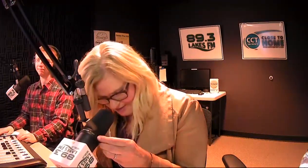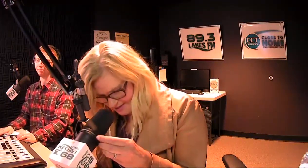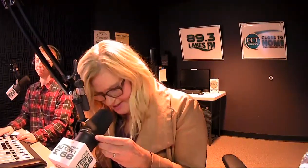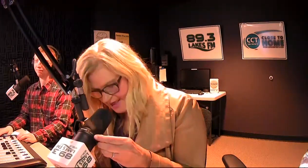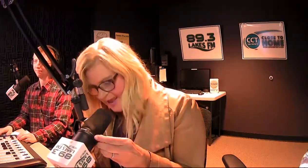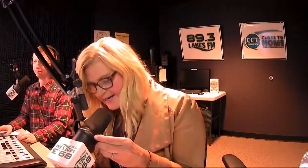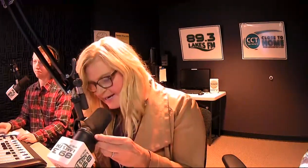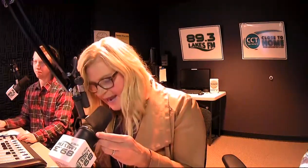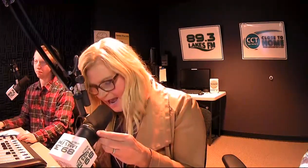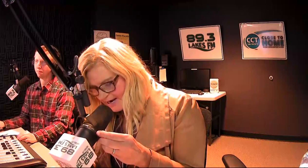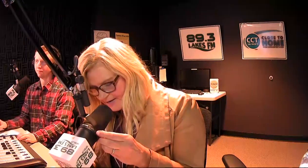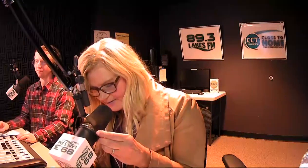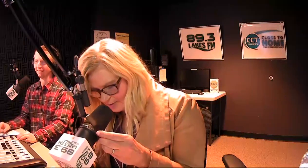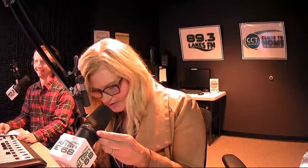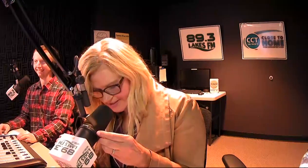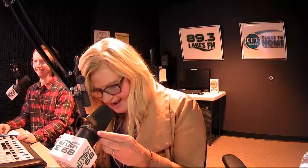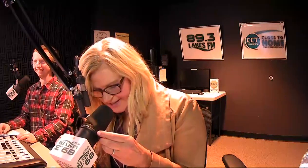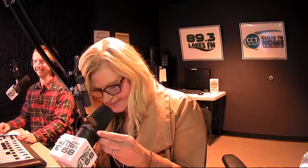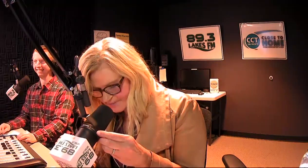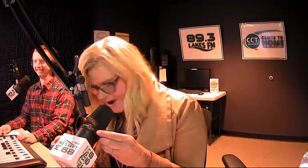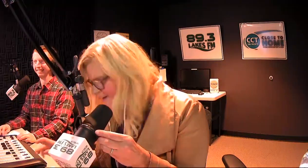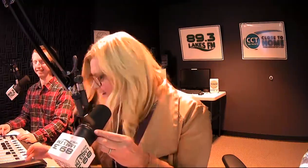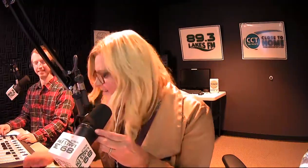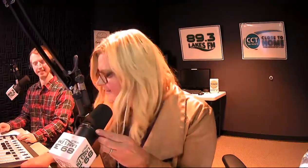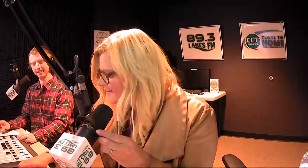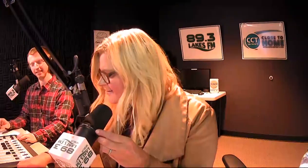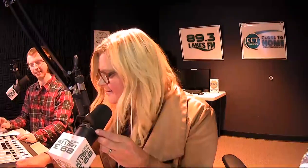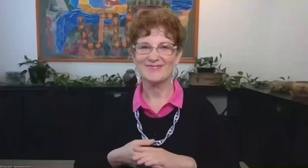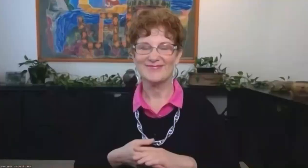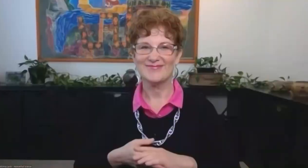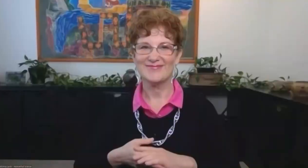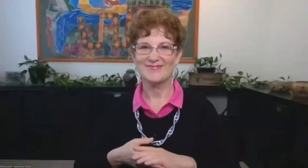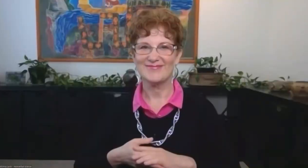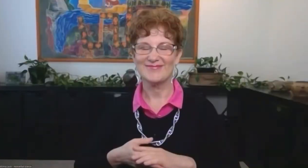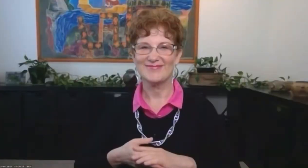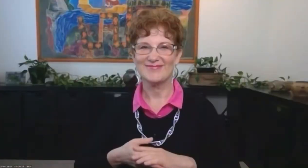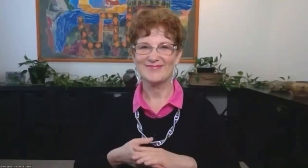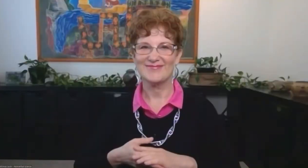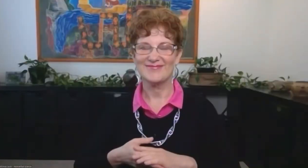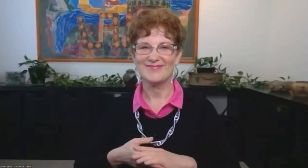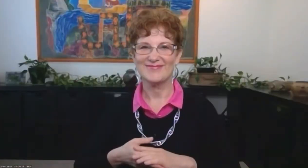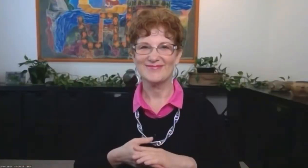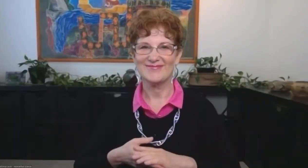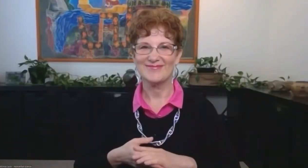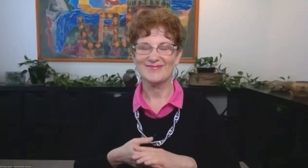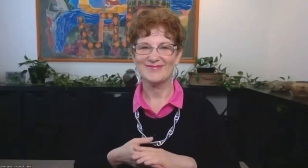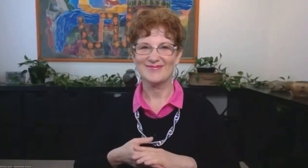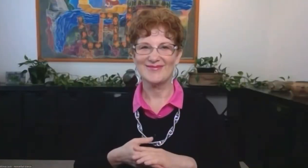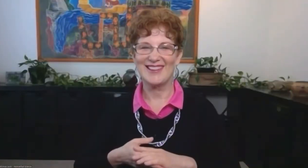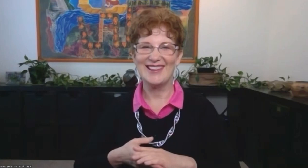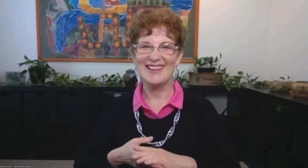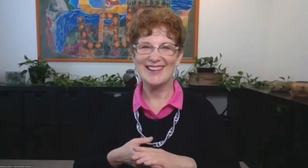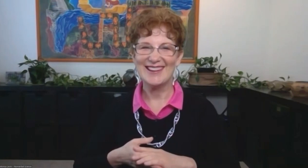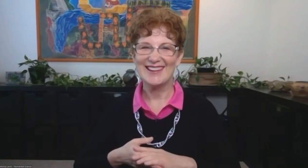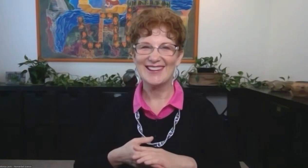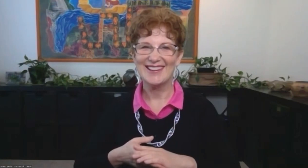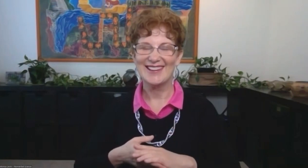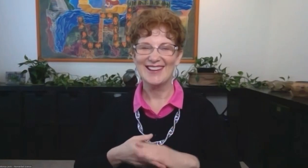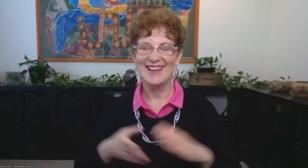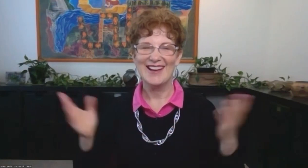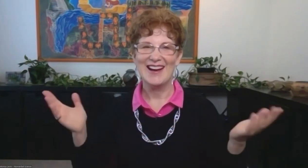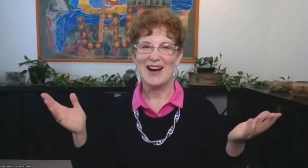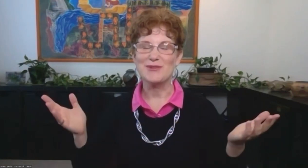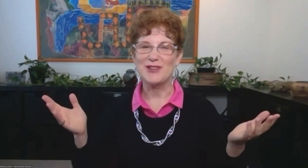trainer and a nonverbal science. Monica, we all need you in our lives right now. How are you today?